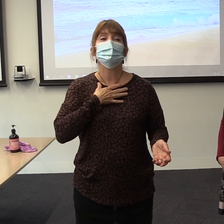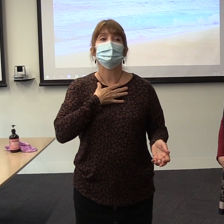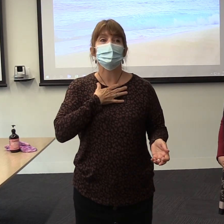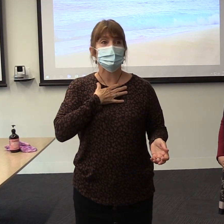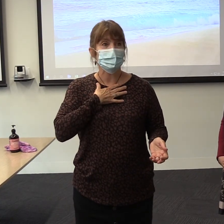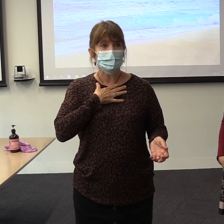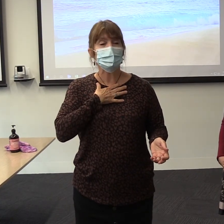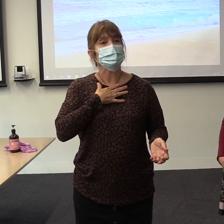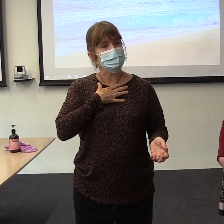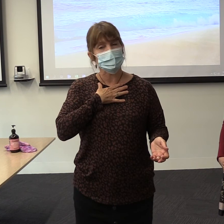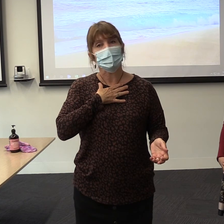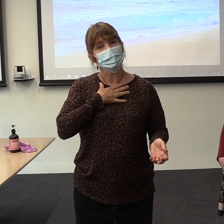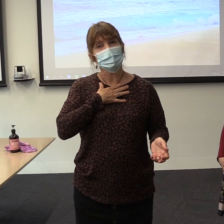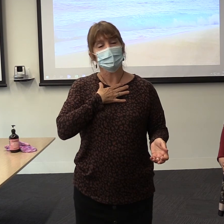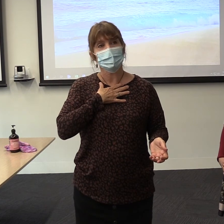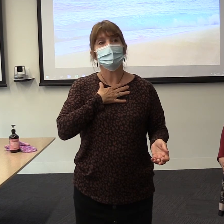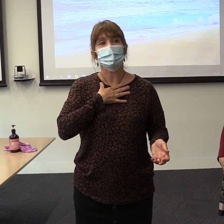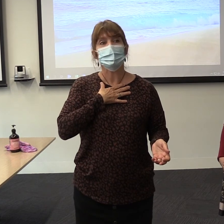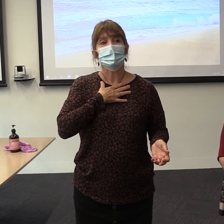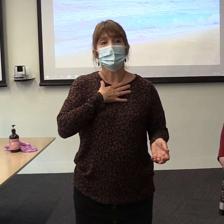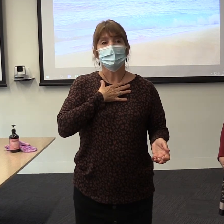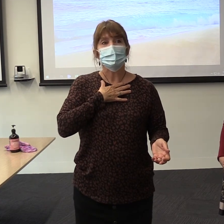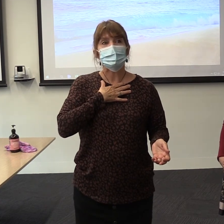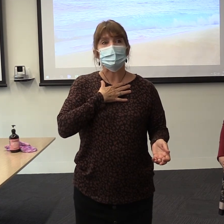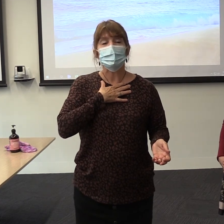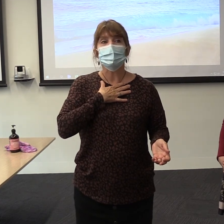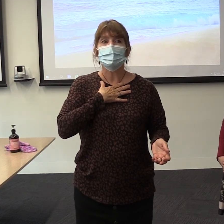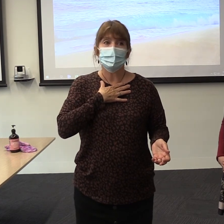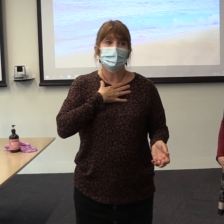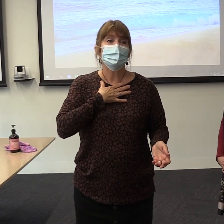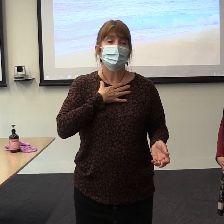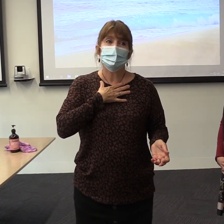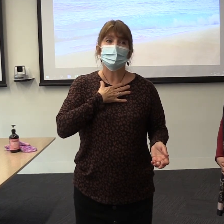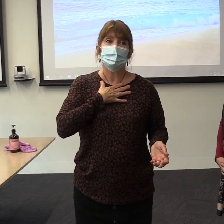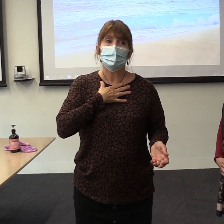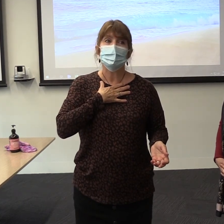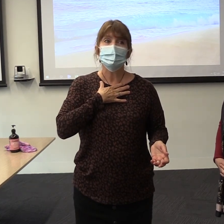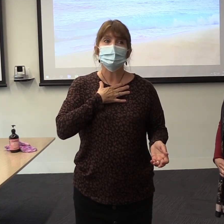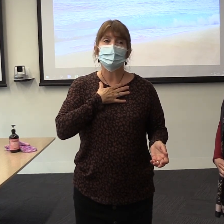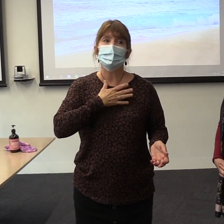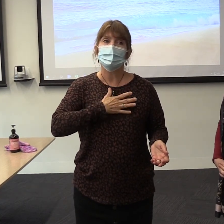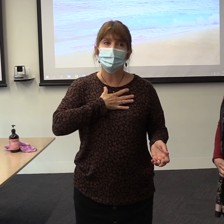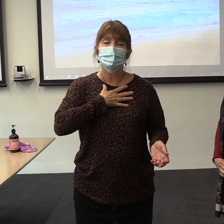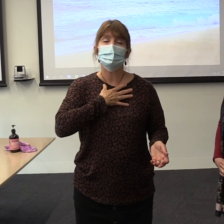for yourself, because it's hard to care for someone and feel a little bit powerless, so that gives to